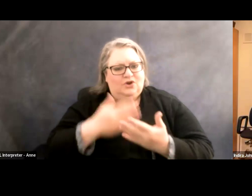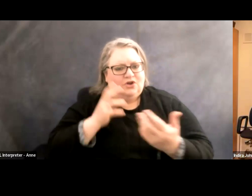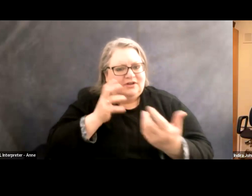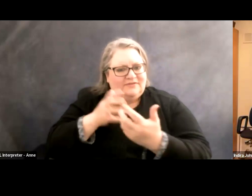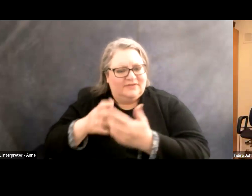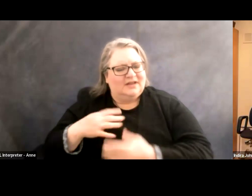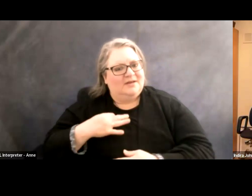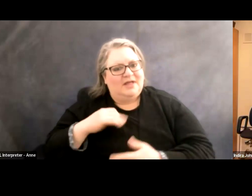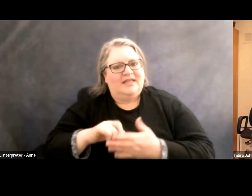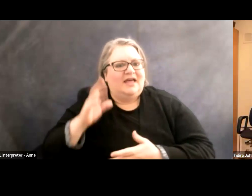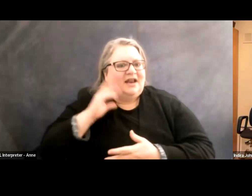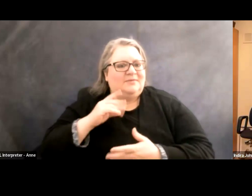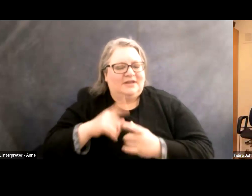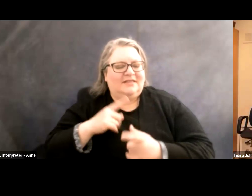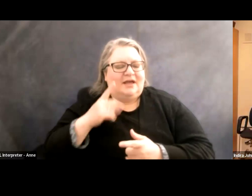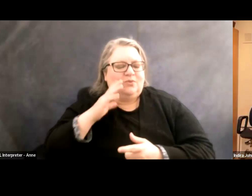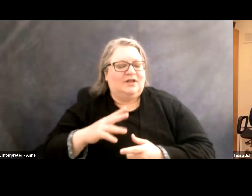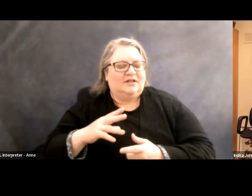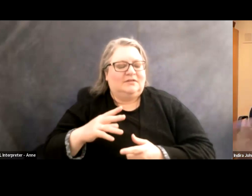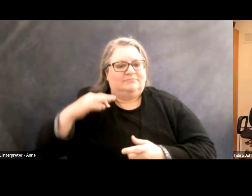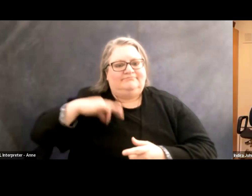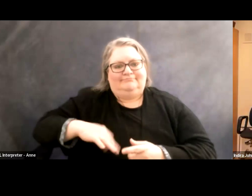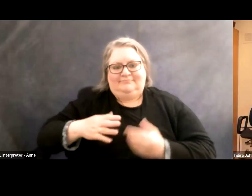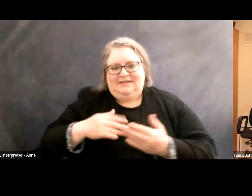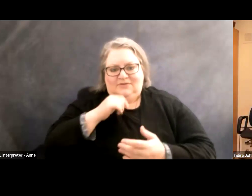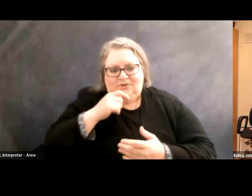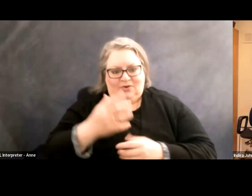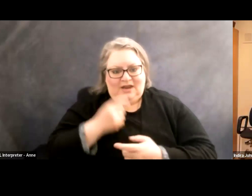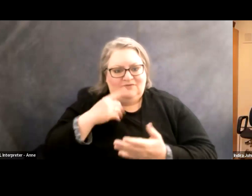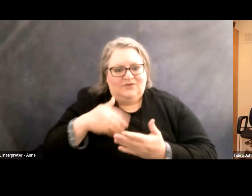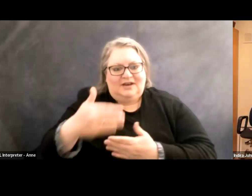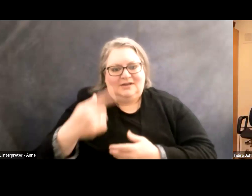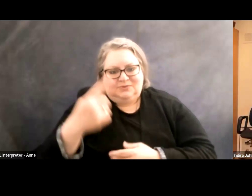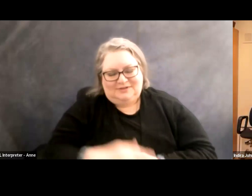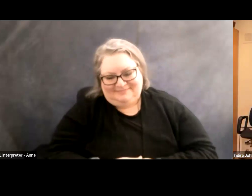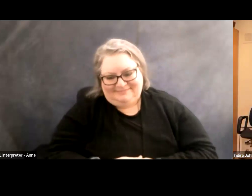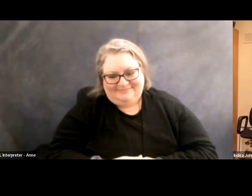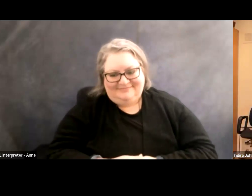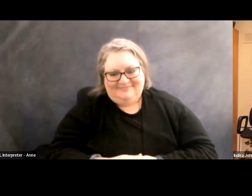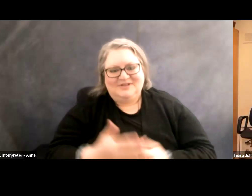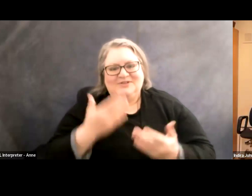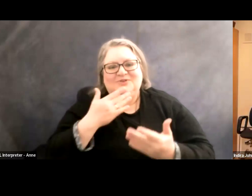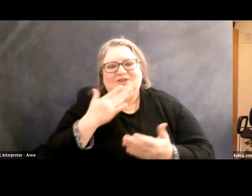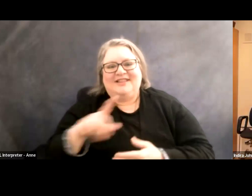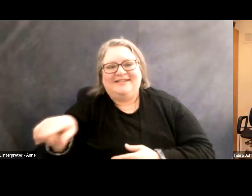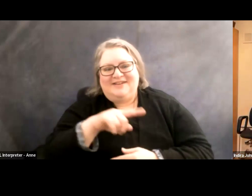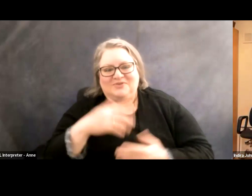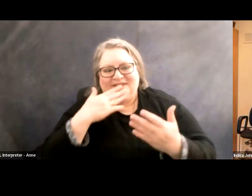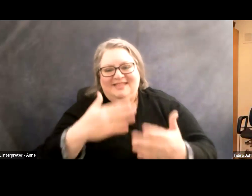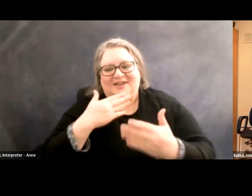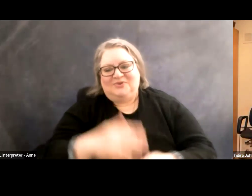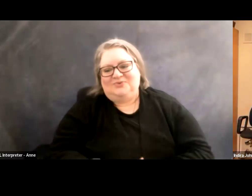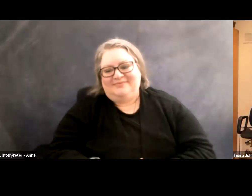that experience then comes in handy, even if you don't get it, for the next one. So good luck to everyone. Thank